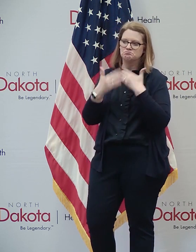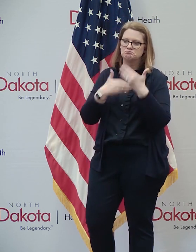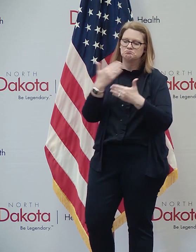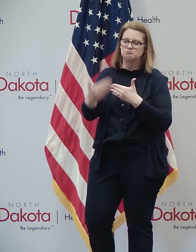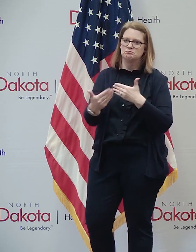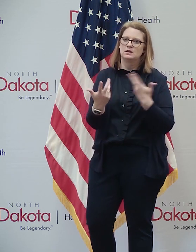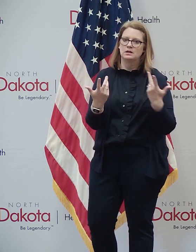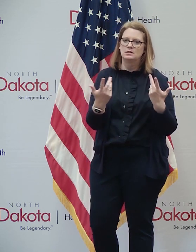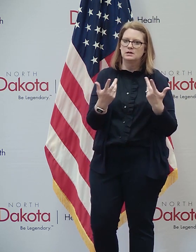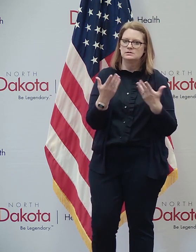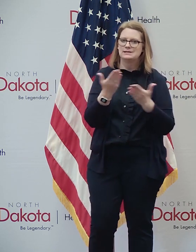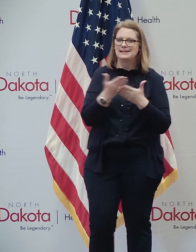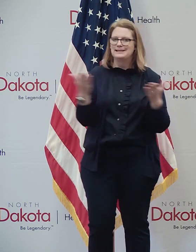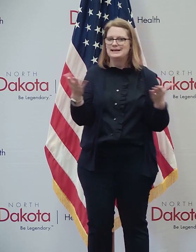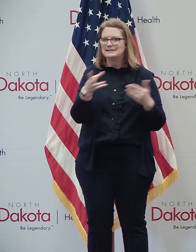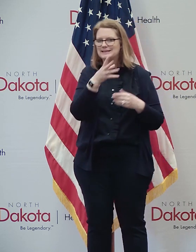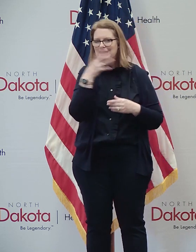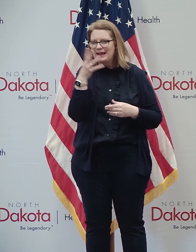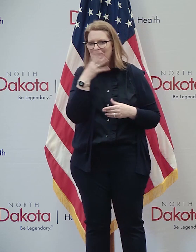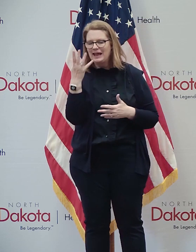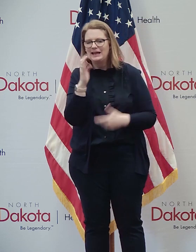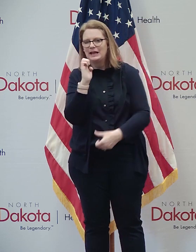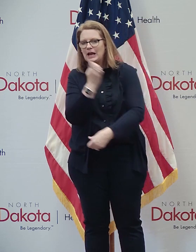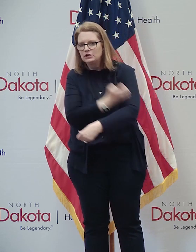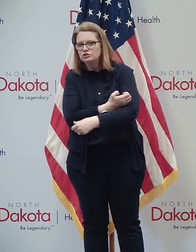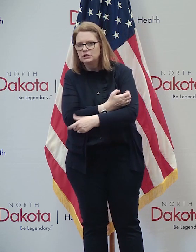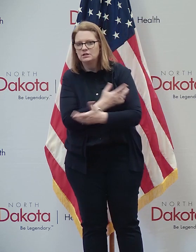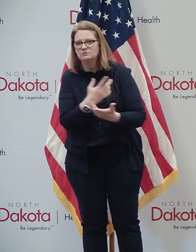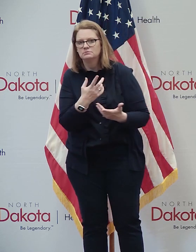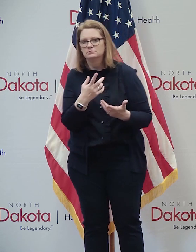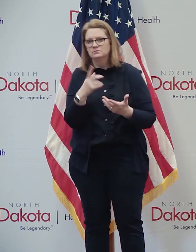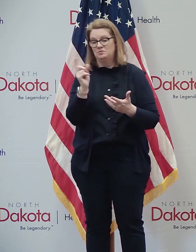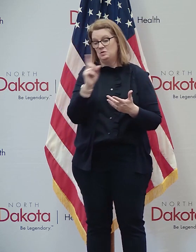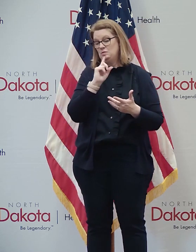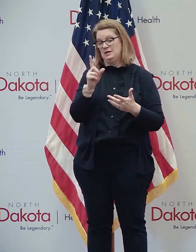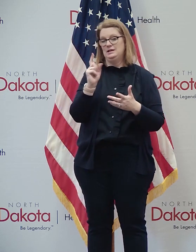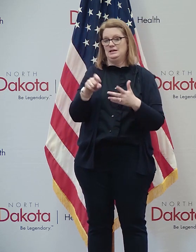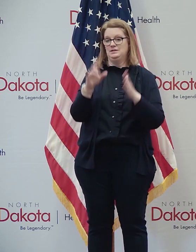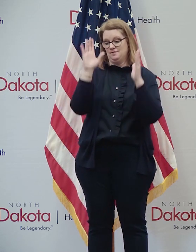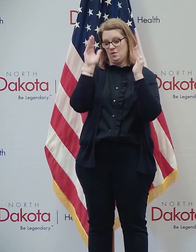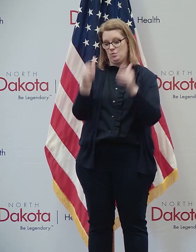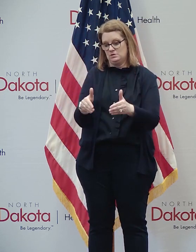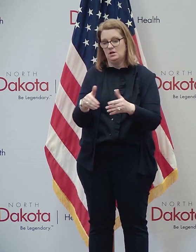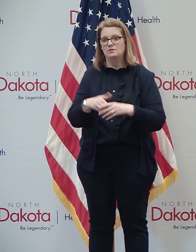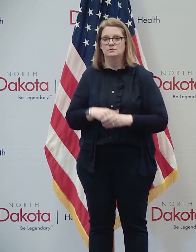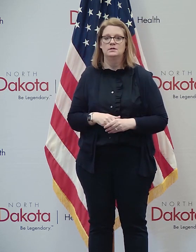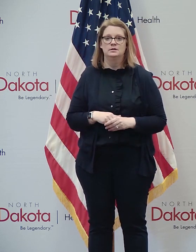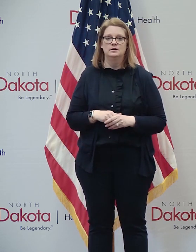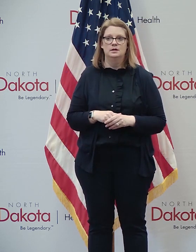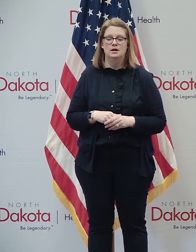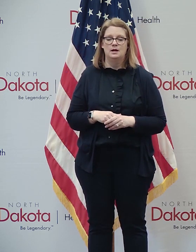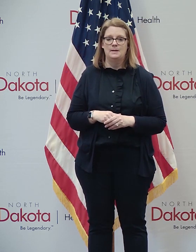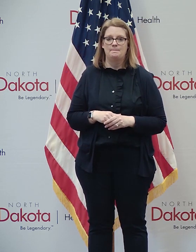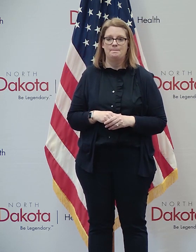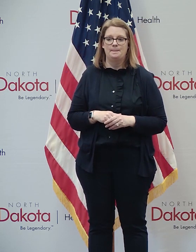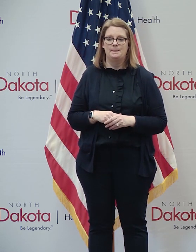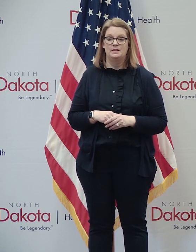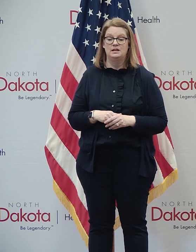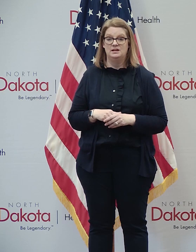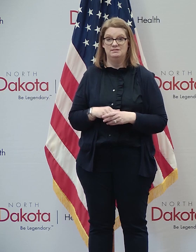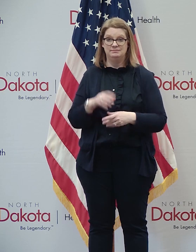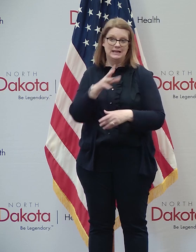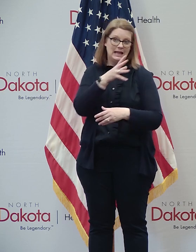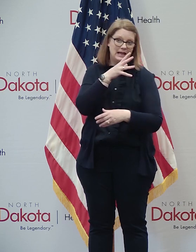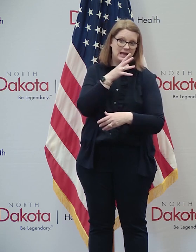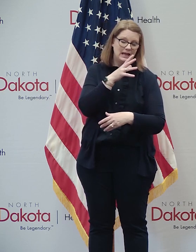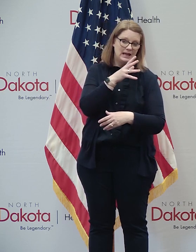that we're going to give a quick briefing on the great things that are going on in North Dakota relative to the virus. I would think that it would be important for us to shift and